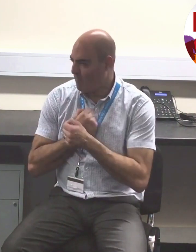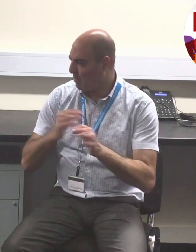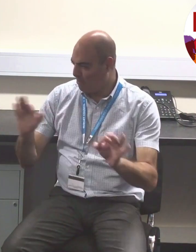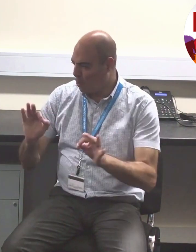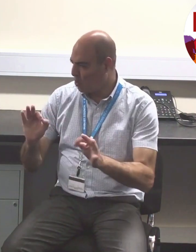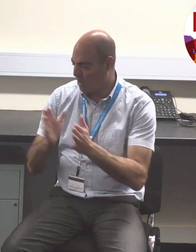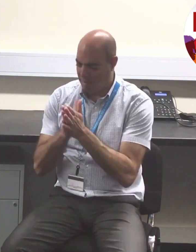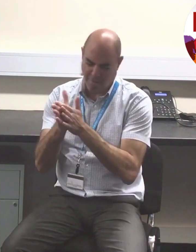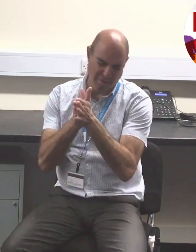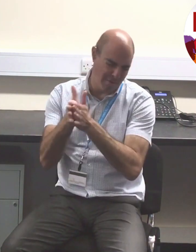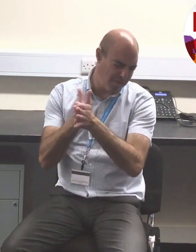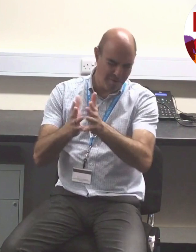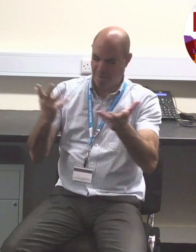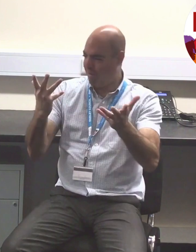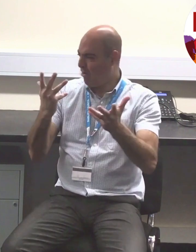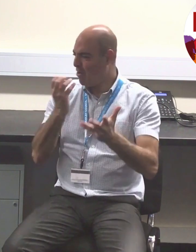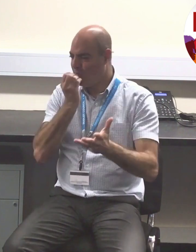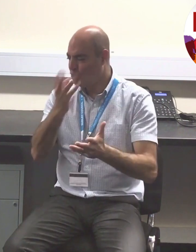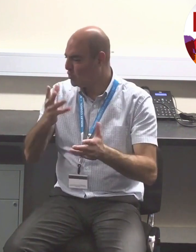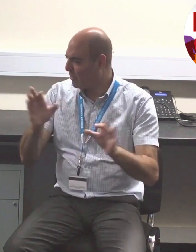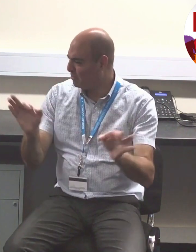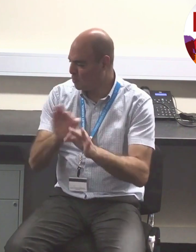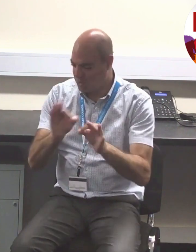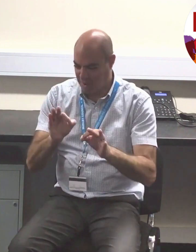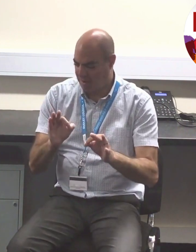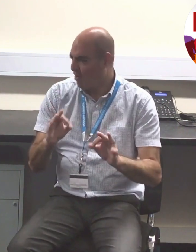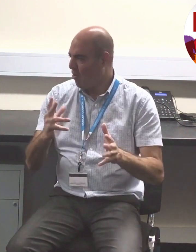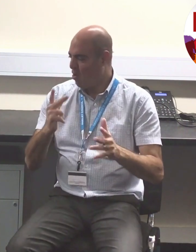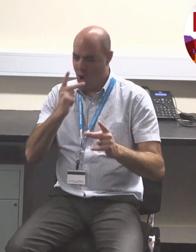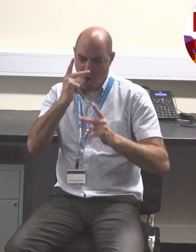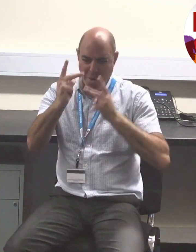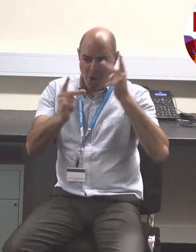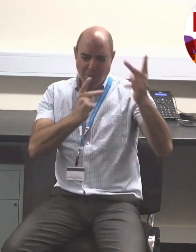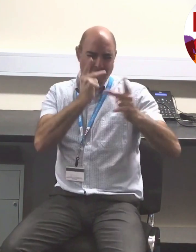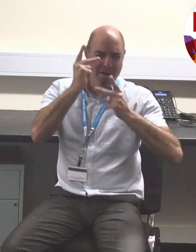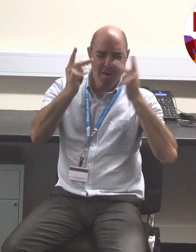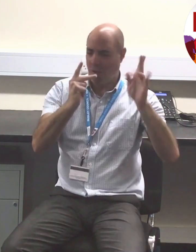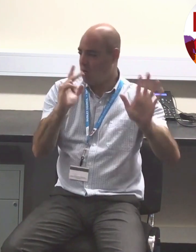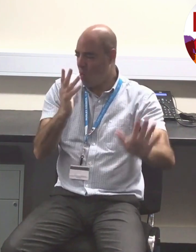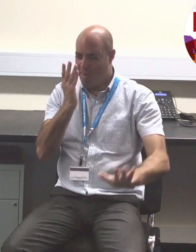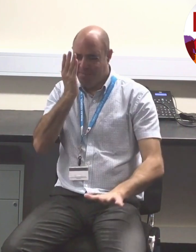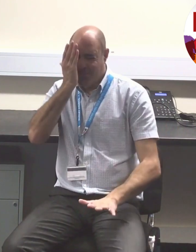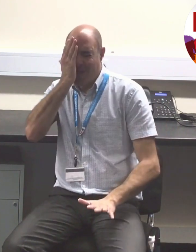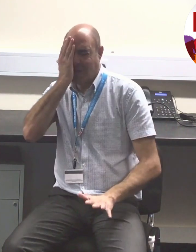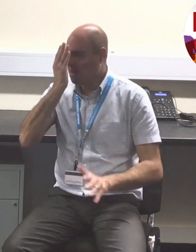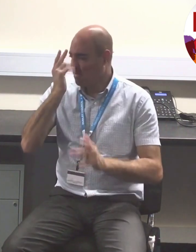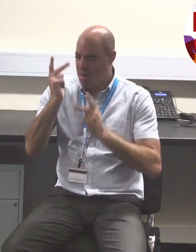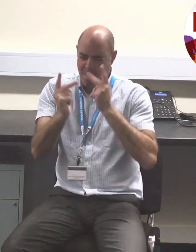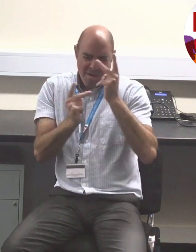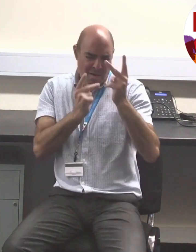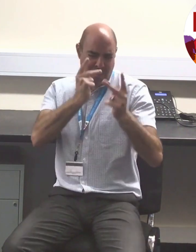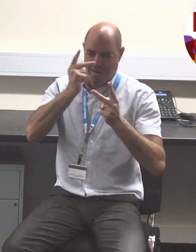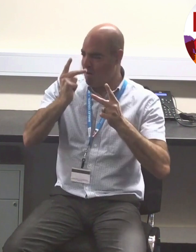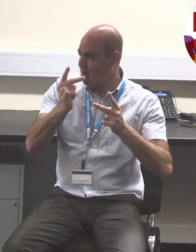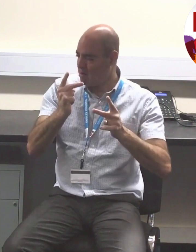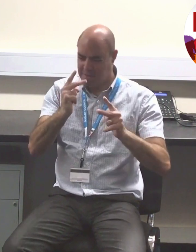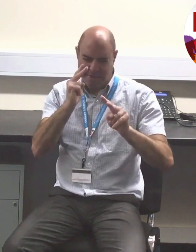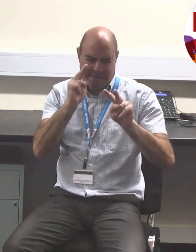Ian? Well, I would say I love music. It's beautiful. I particularly like operatic music. I love Phantom of the